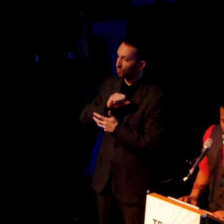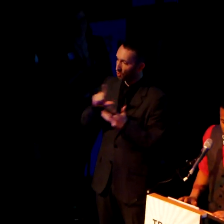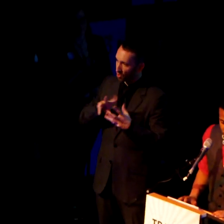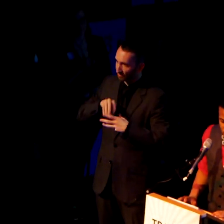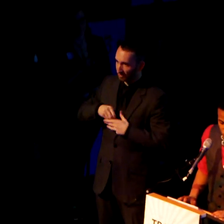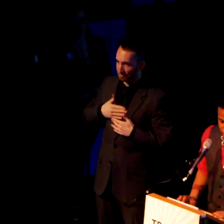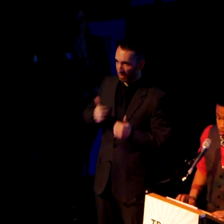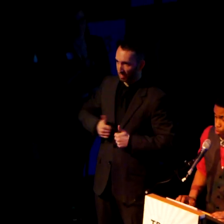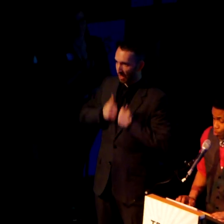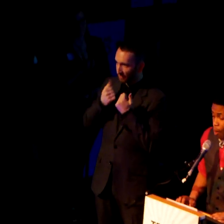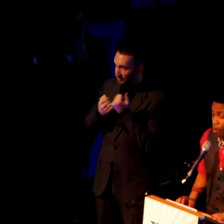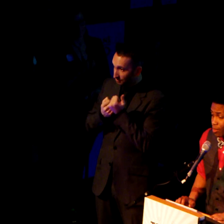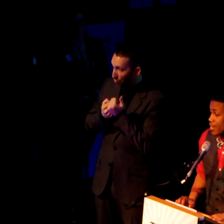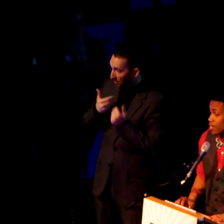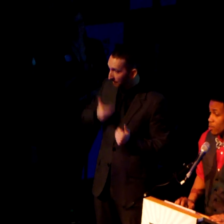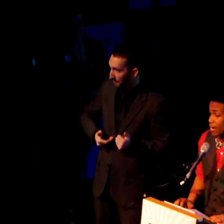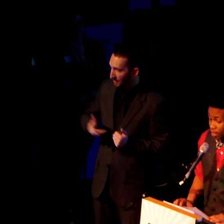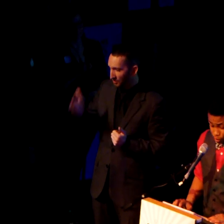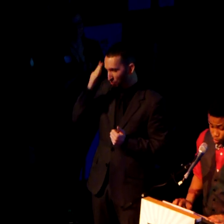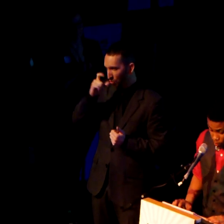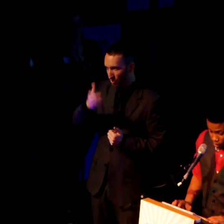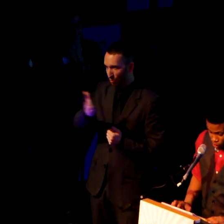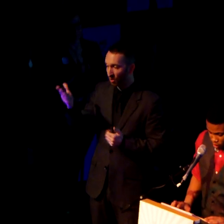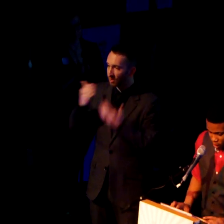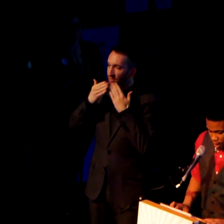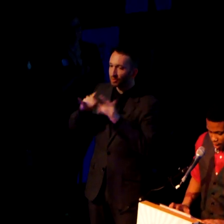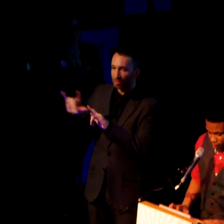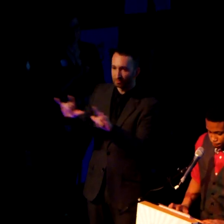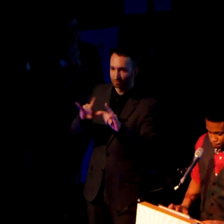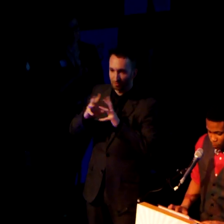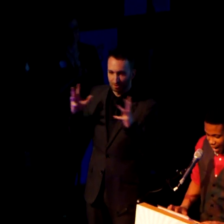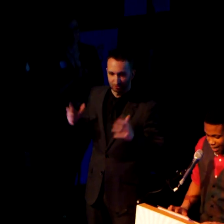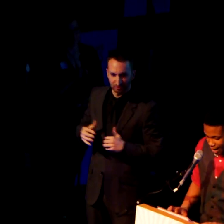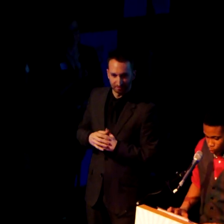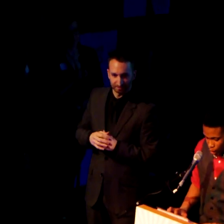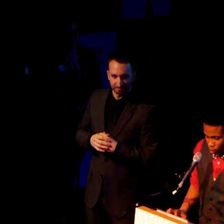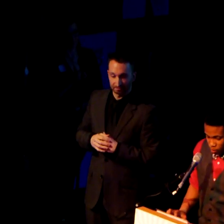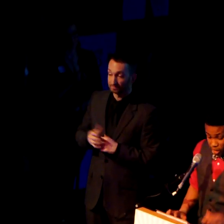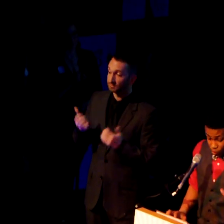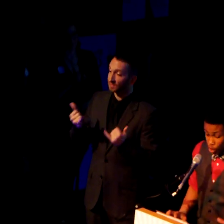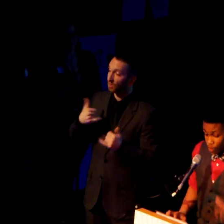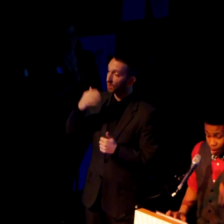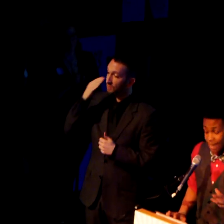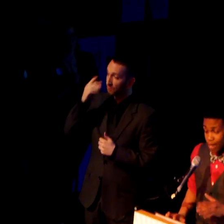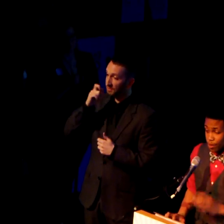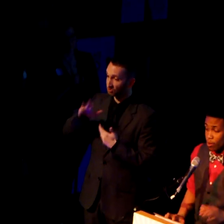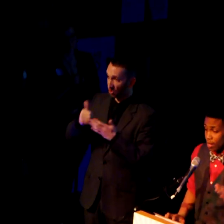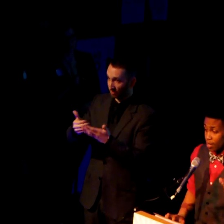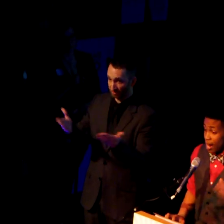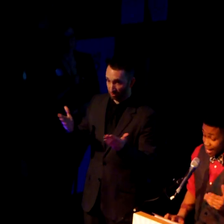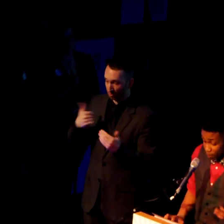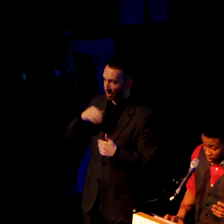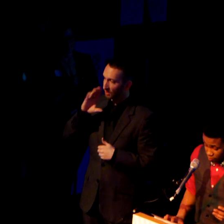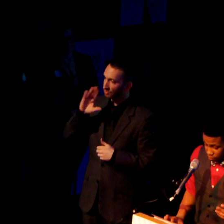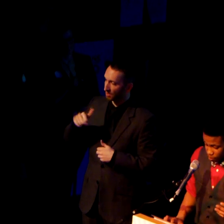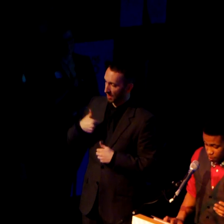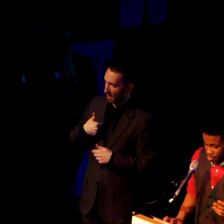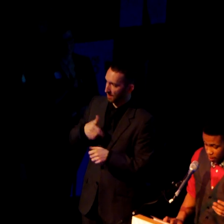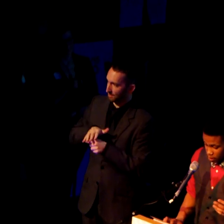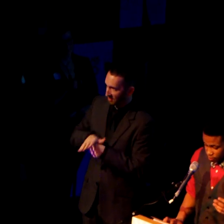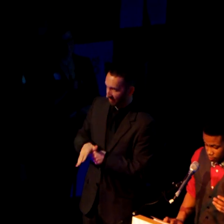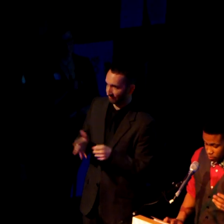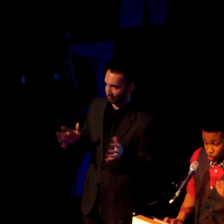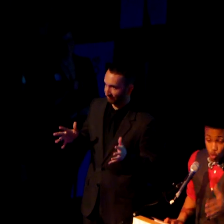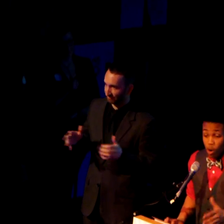life who has been there for me, you know who you are, and thank you. I love you so much. I now know, because of all of you, I now know that I am enough.